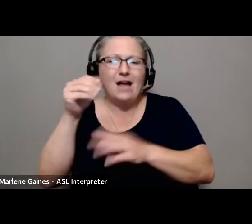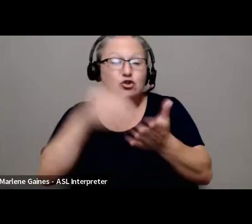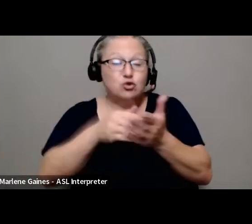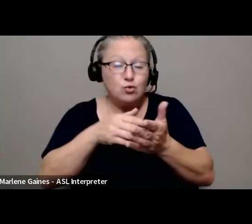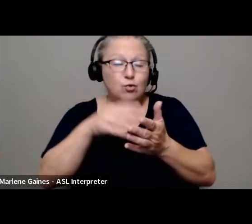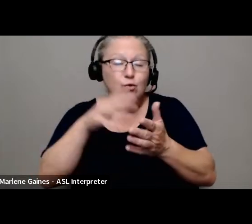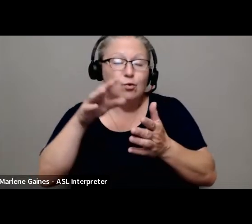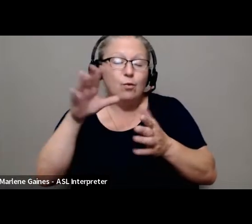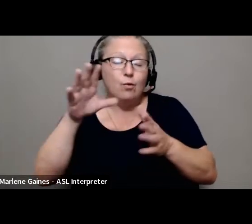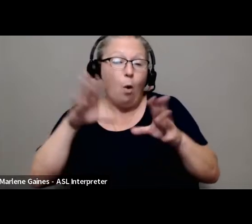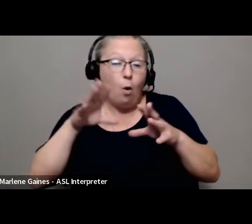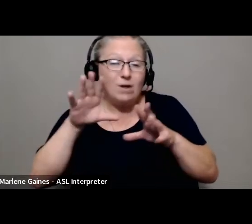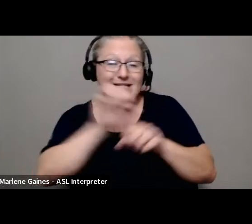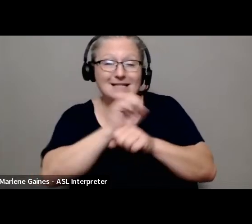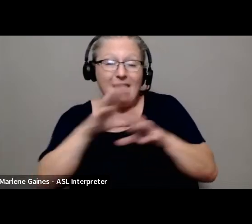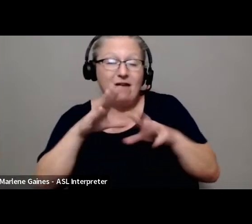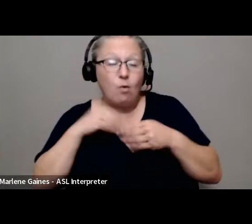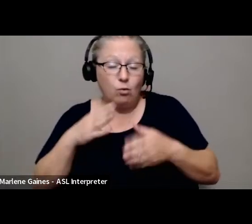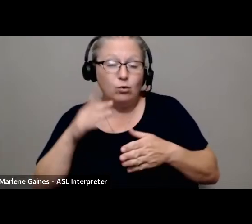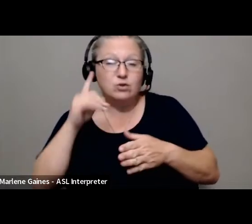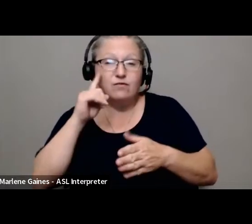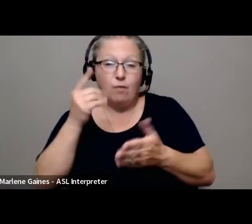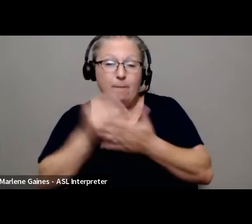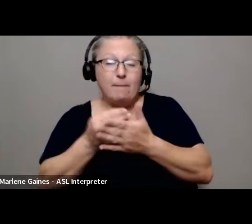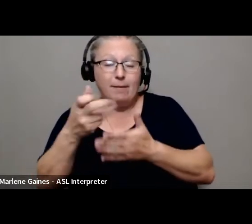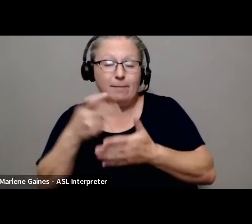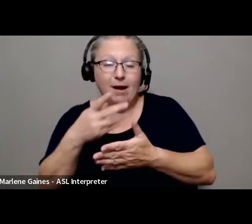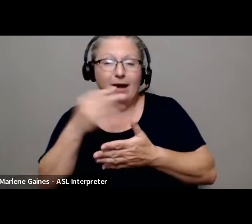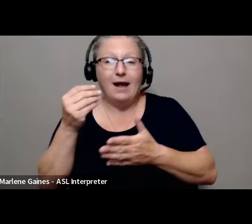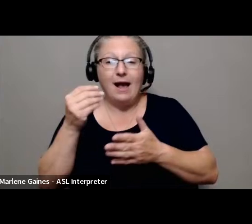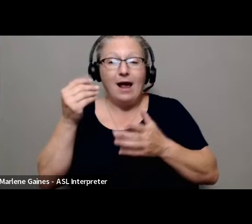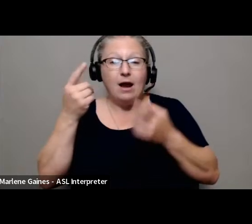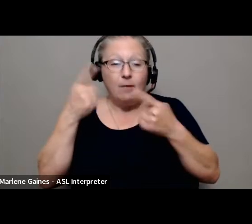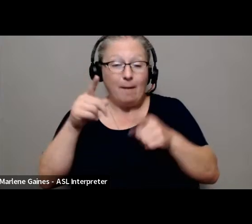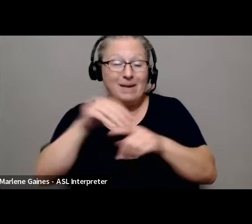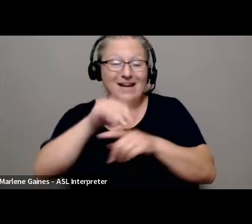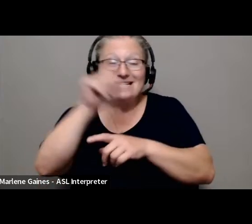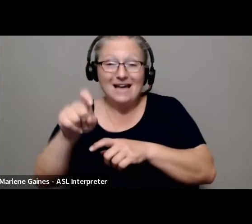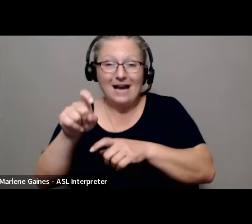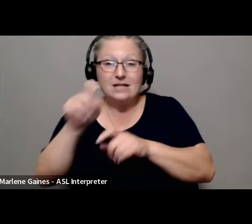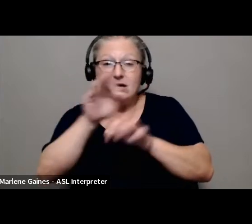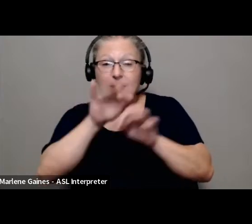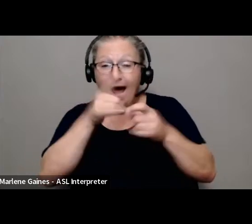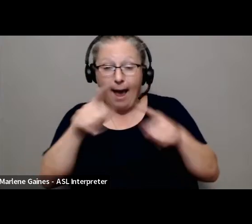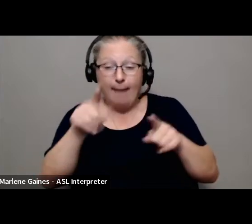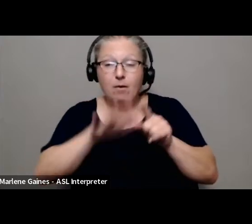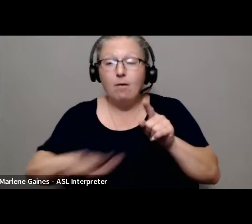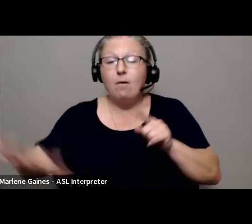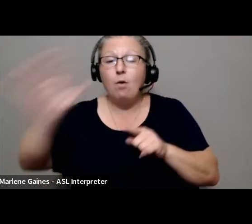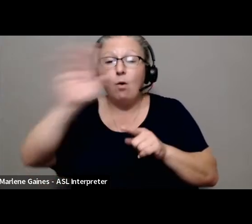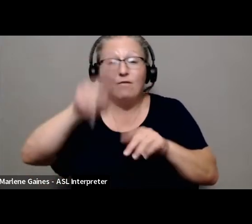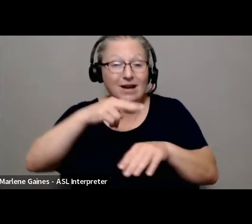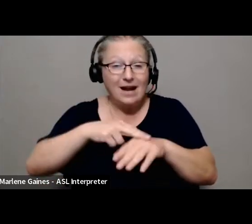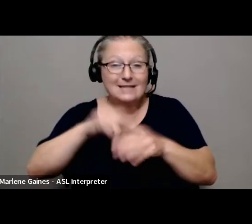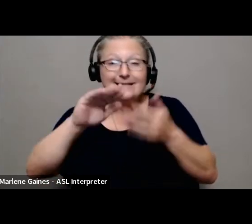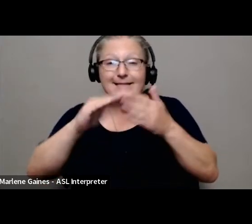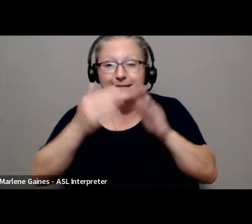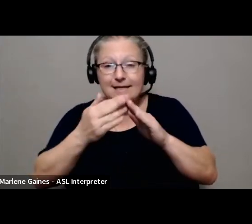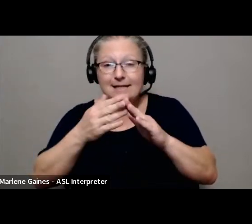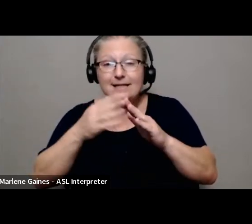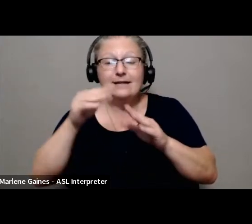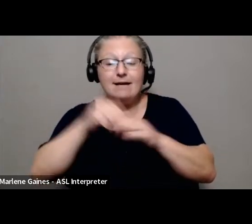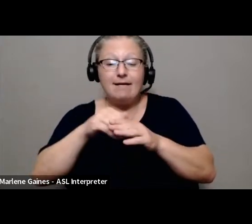compensation. And whereas the joyous commemorations that began in Texas spread around the nation, with cities and communities